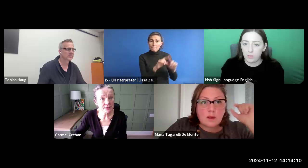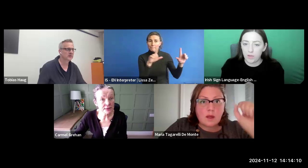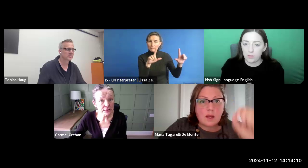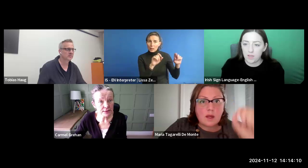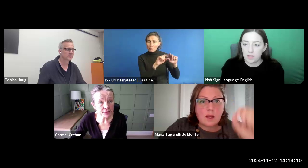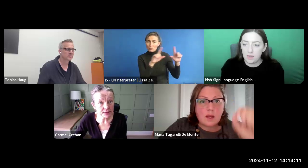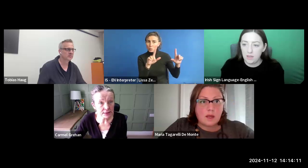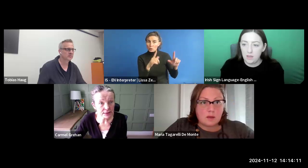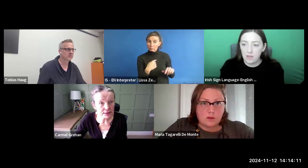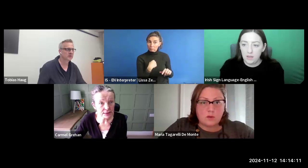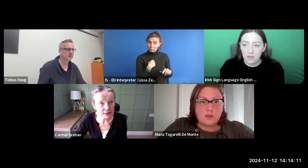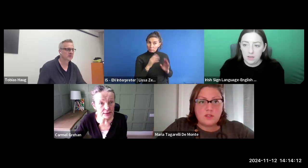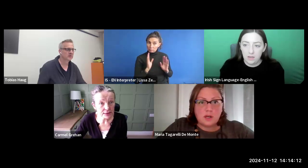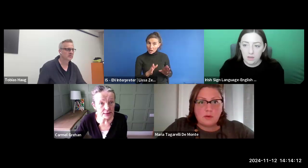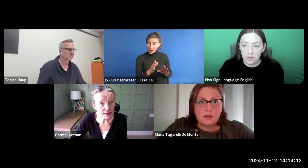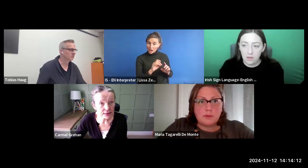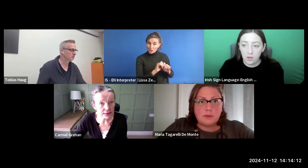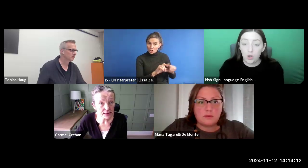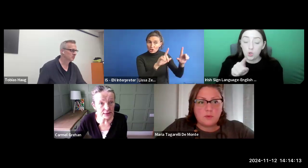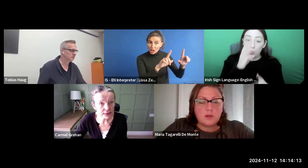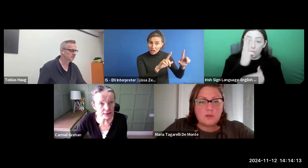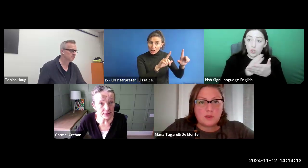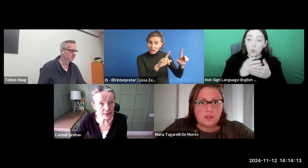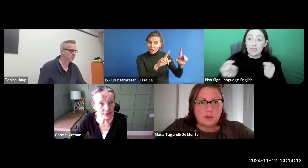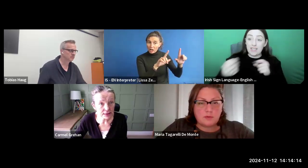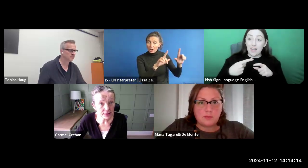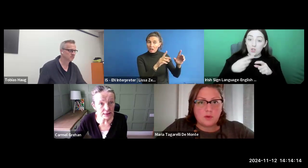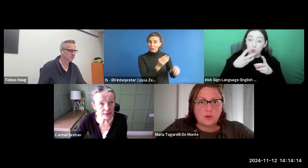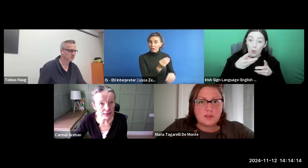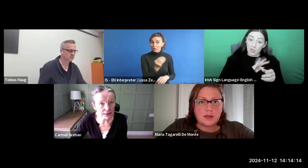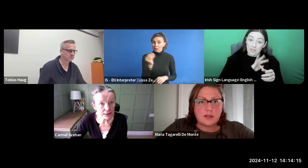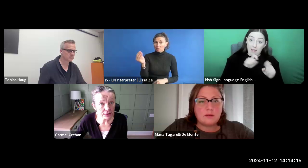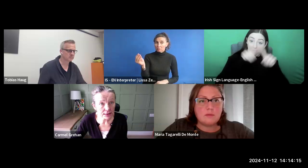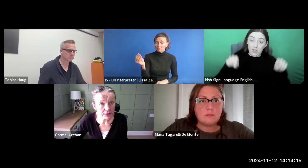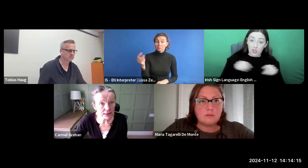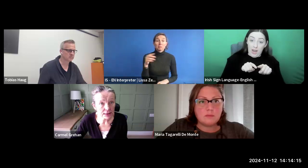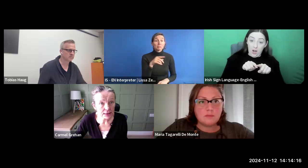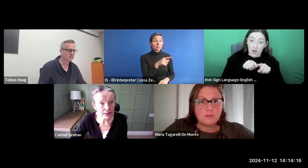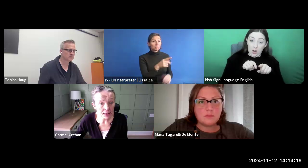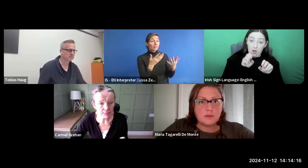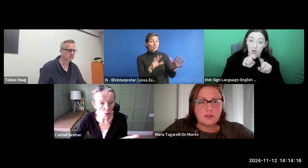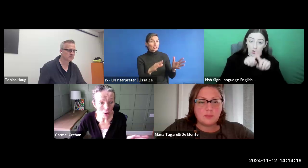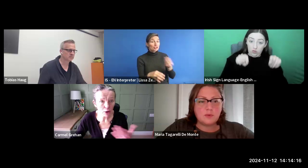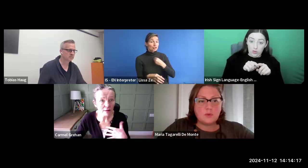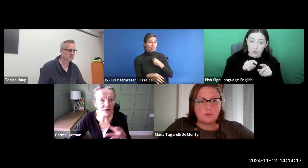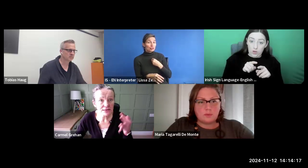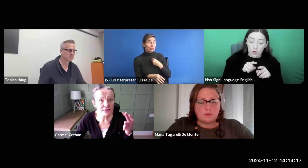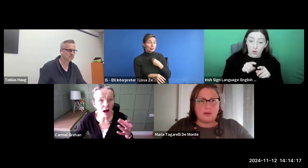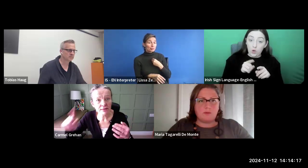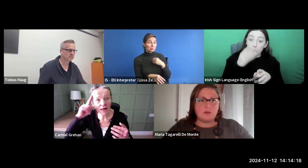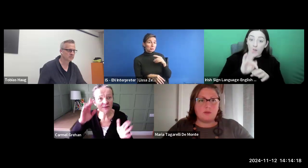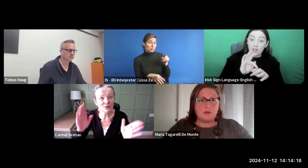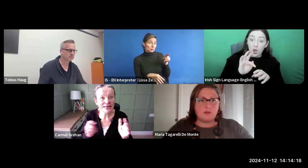will I share it from my own side? You did share it, but if you want, you can share it from your own side. It's up to